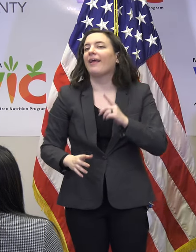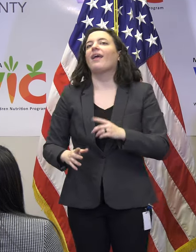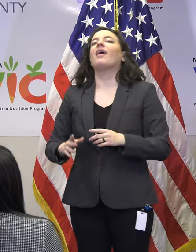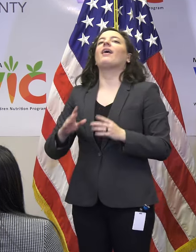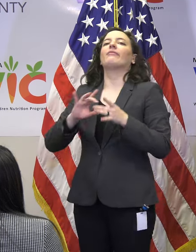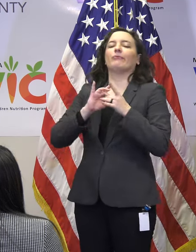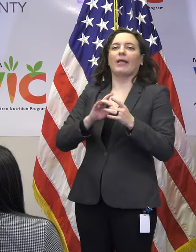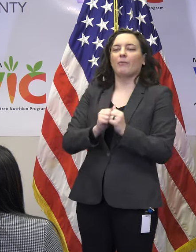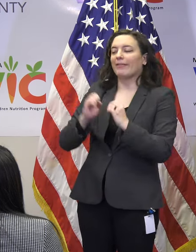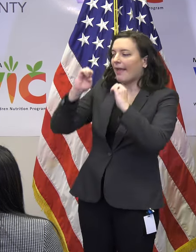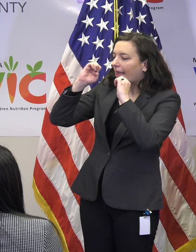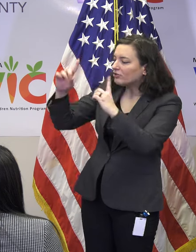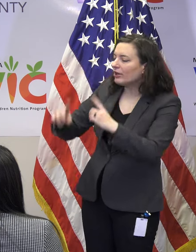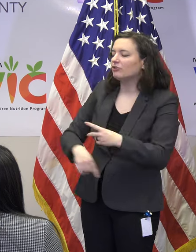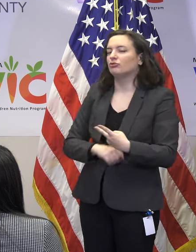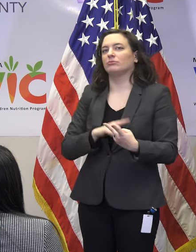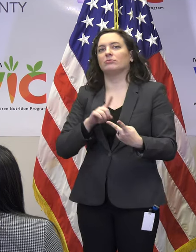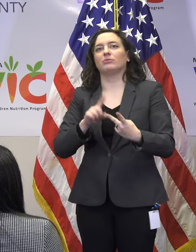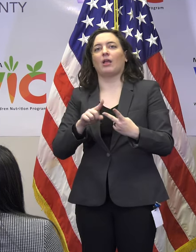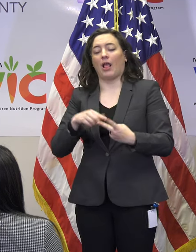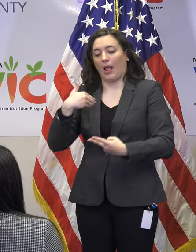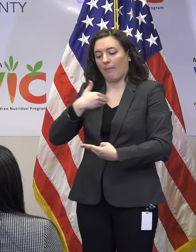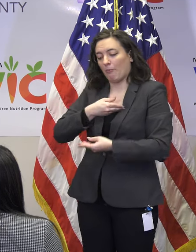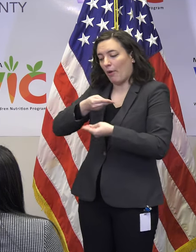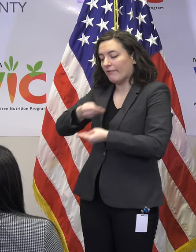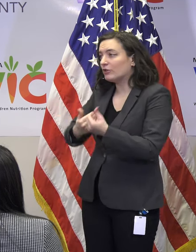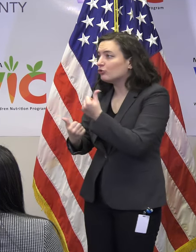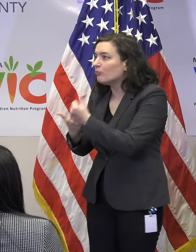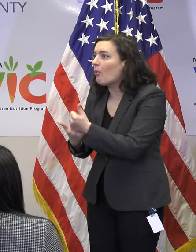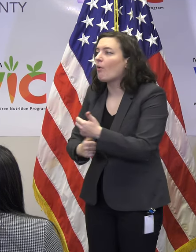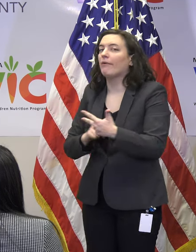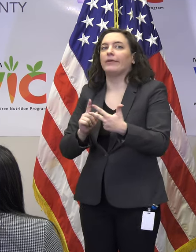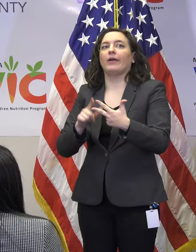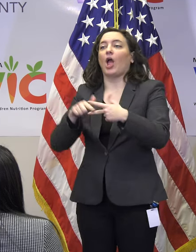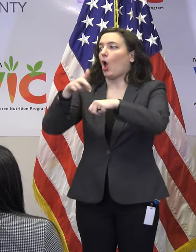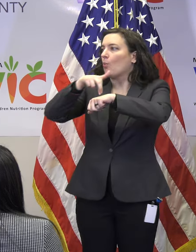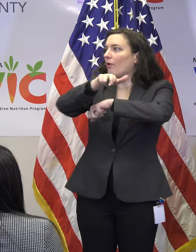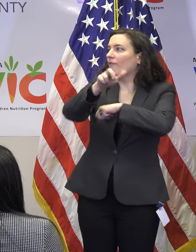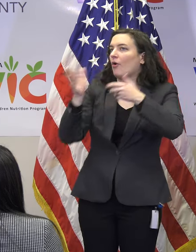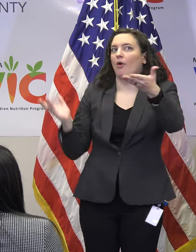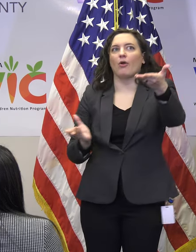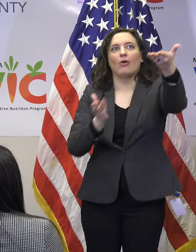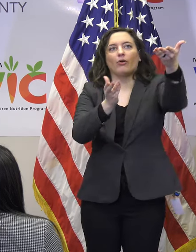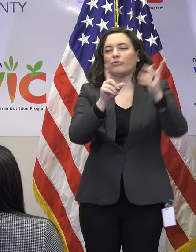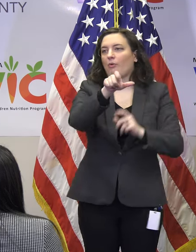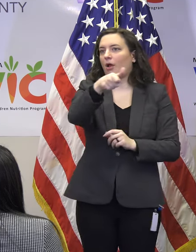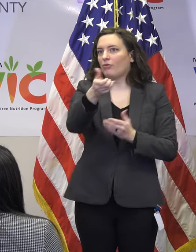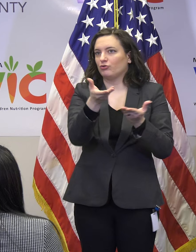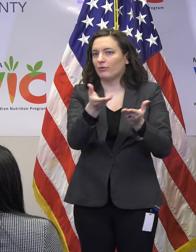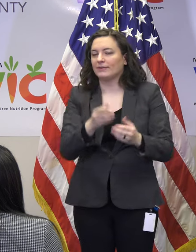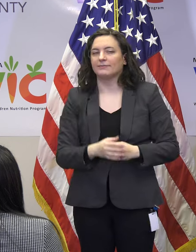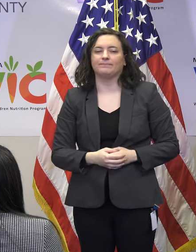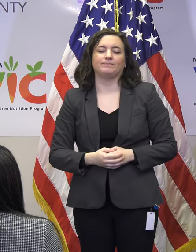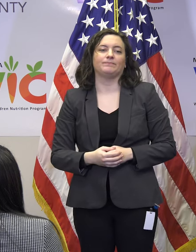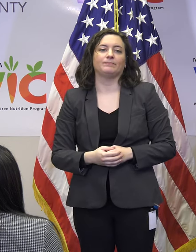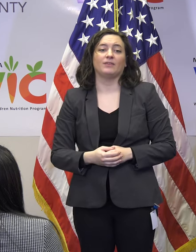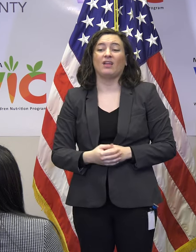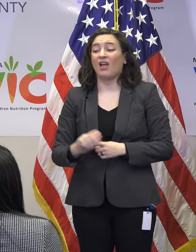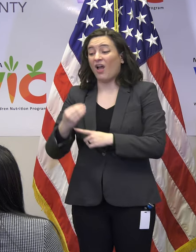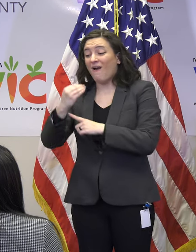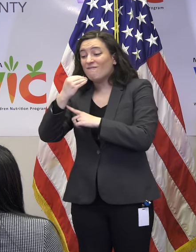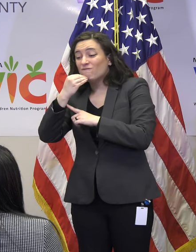education, breastfeeding support, and connection to health services. And the food access